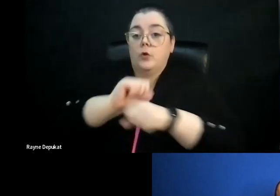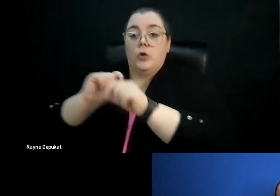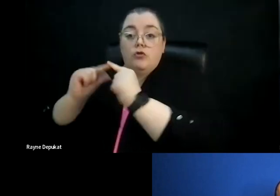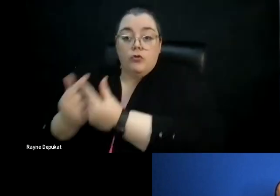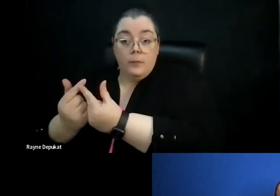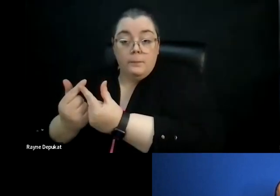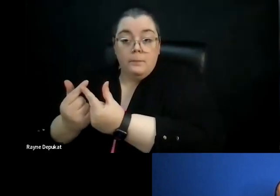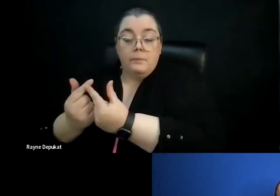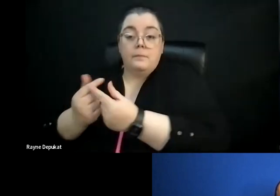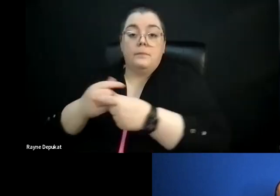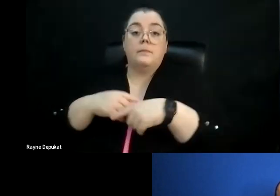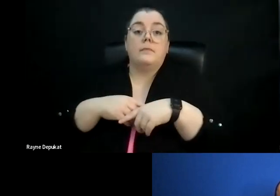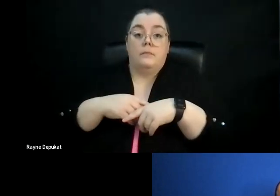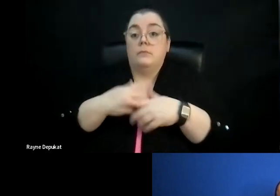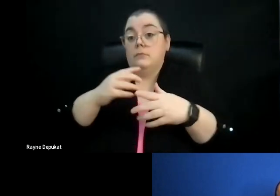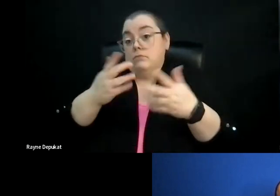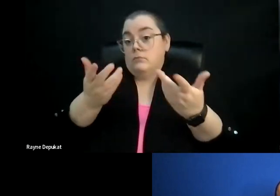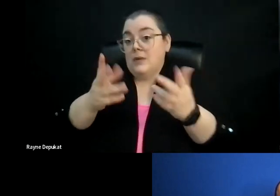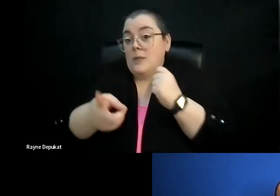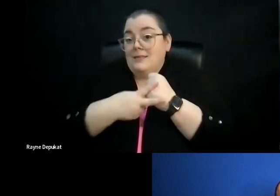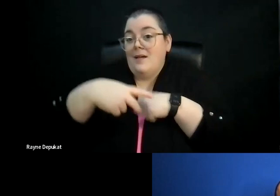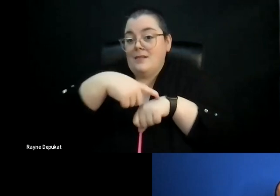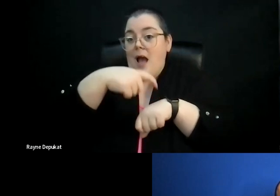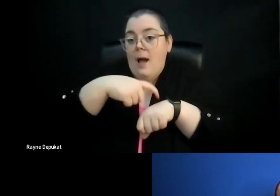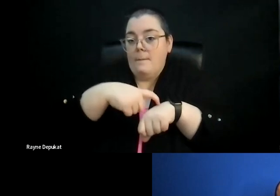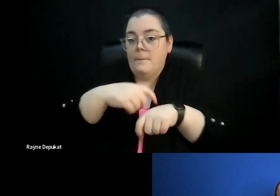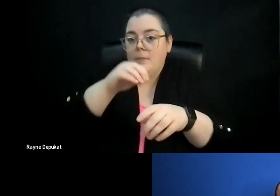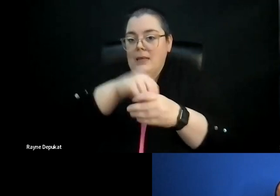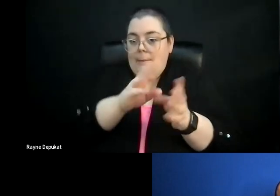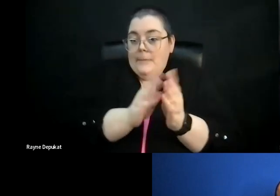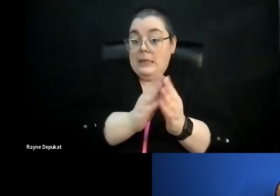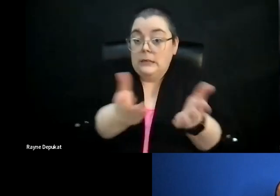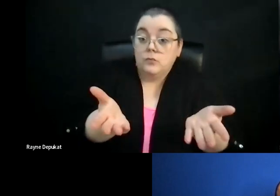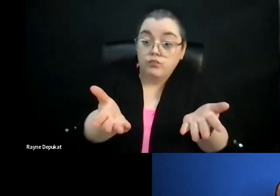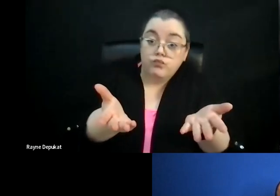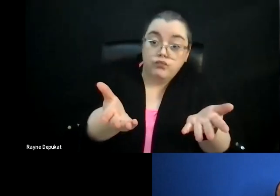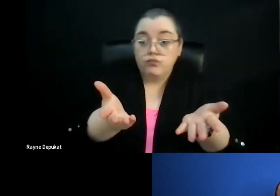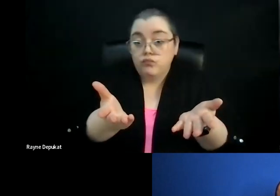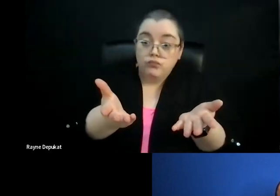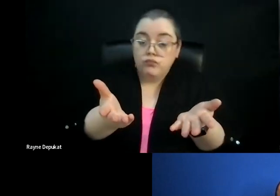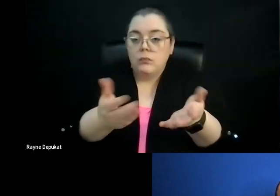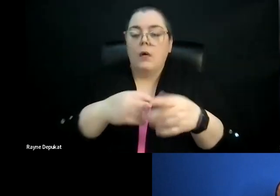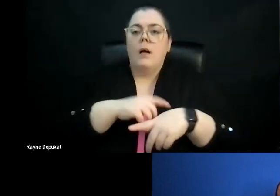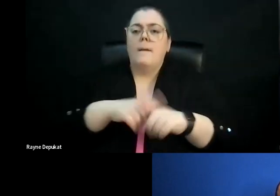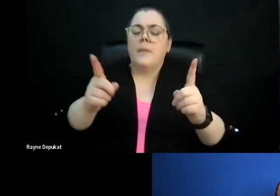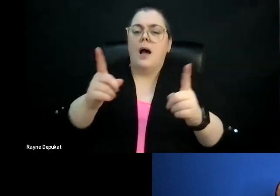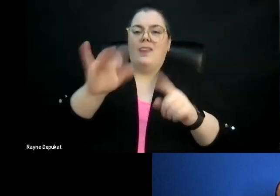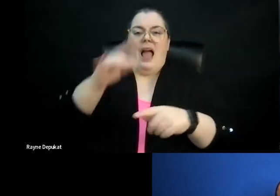Perhaps we could still continue to work in our work groups. I think that would save a lot of time, meeting time anyway.